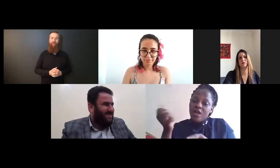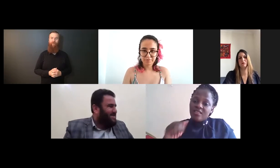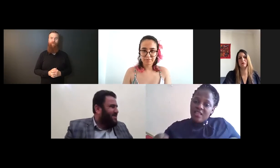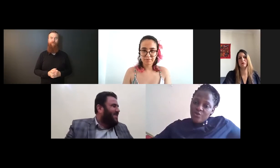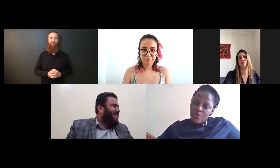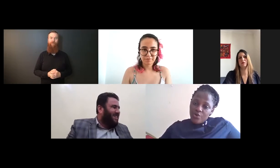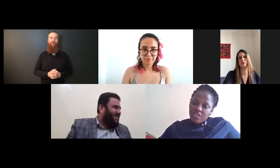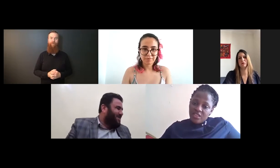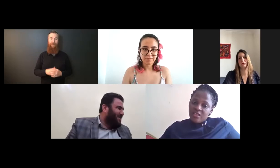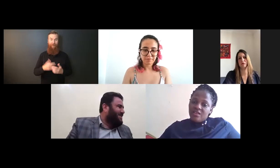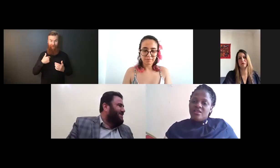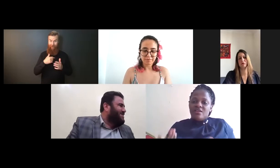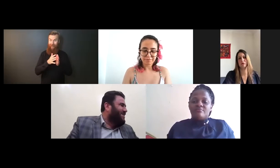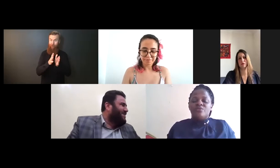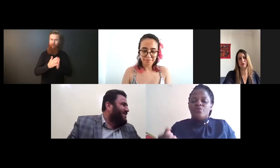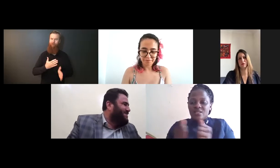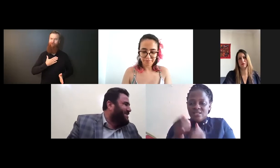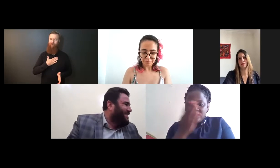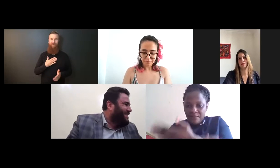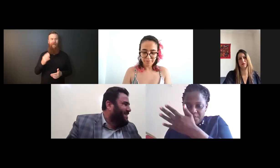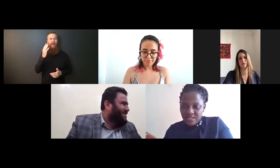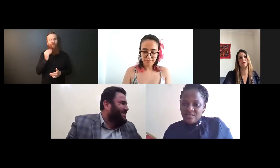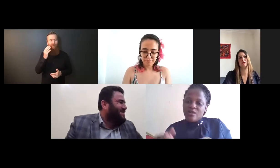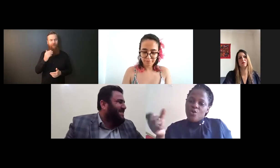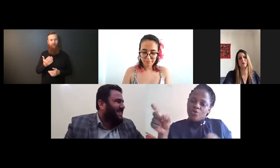the disability movement, and also as a youth